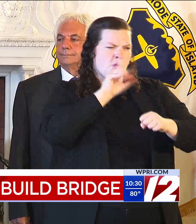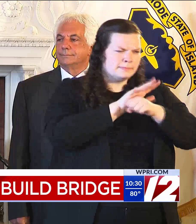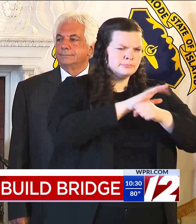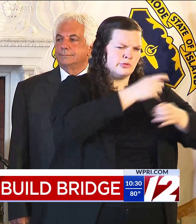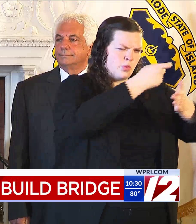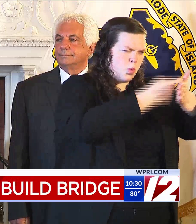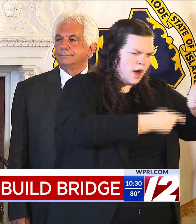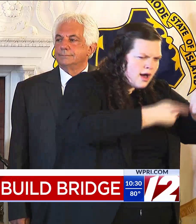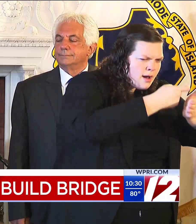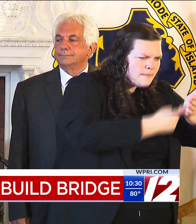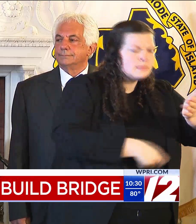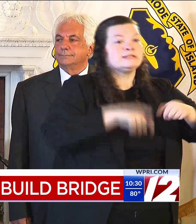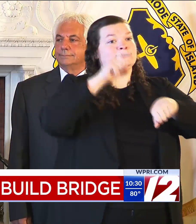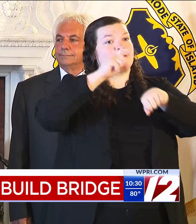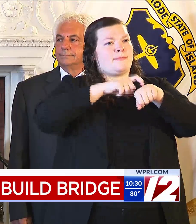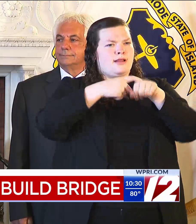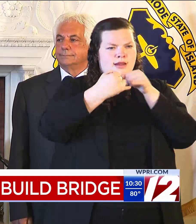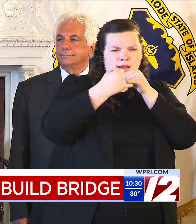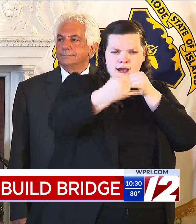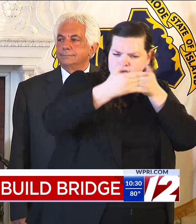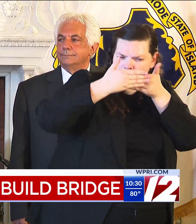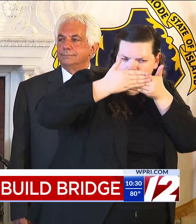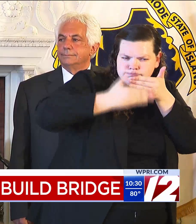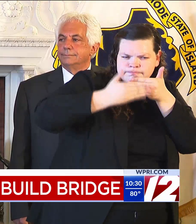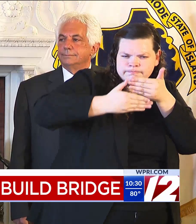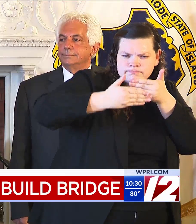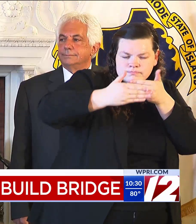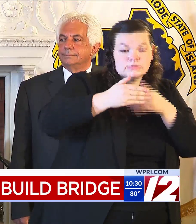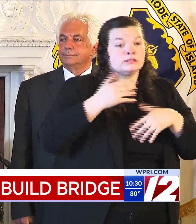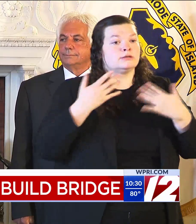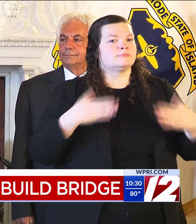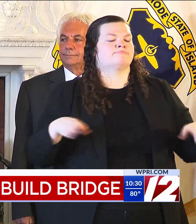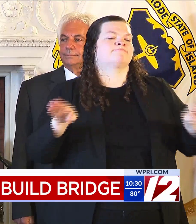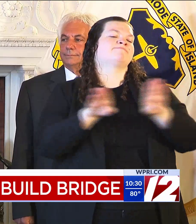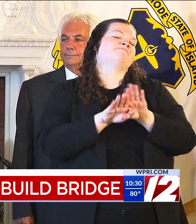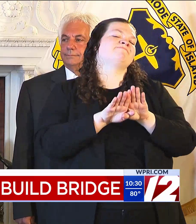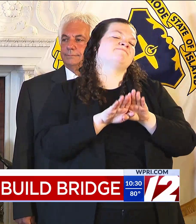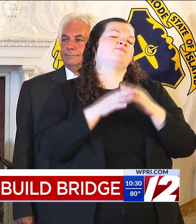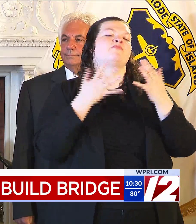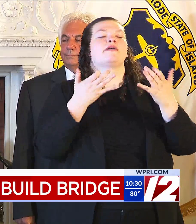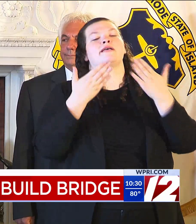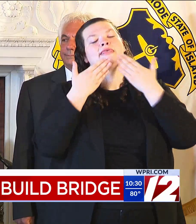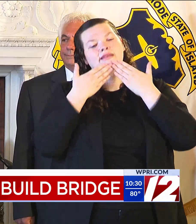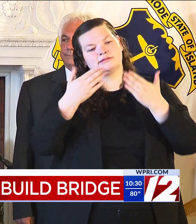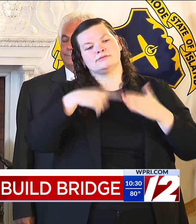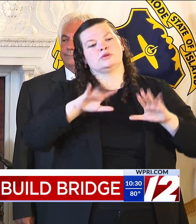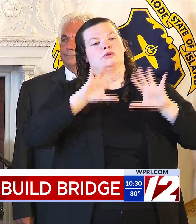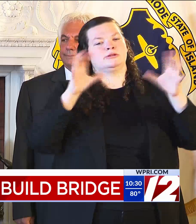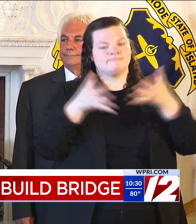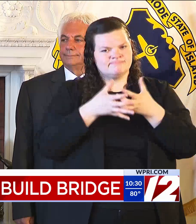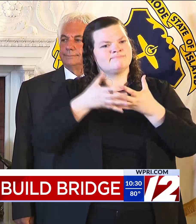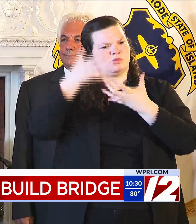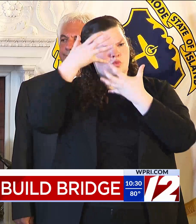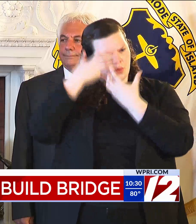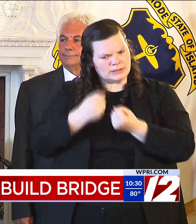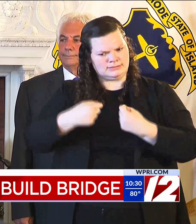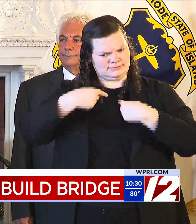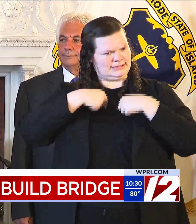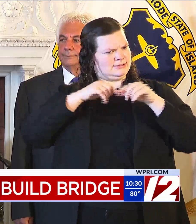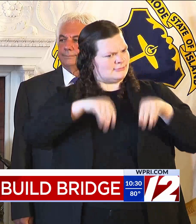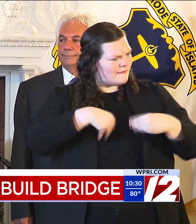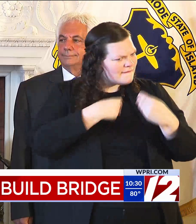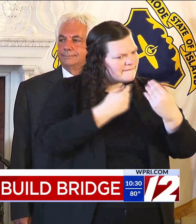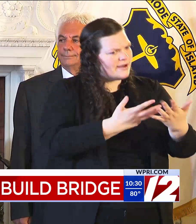In closing, I'd like to again thank the department for entrusting us with the delivery of the new Washington Bridge, and we look forward to getting started